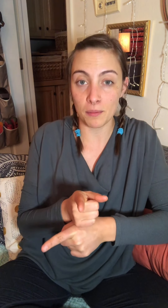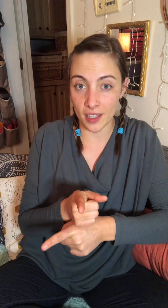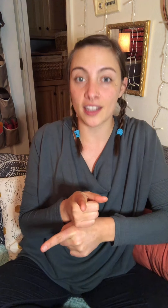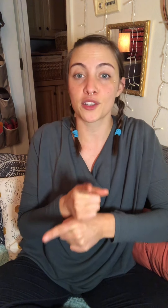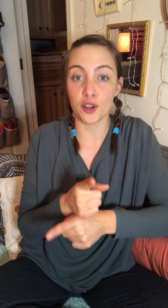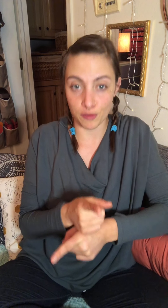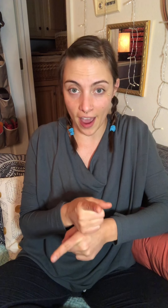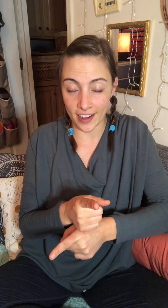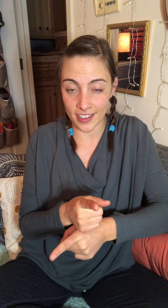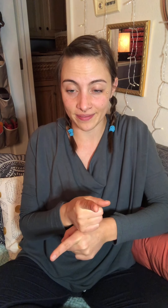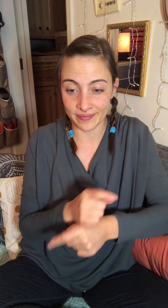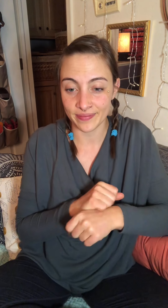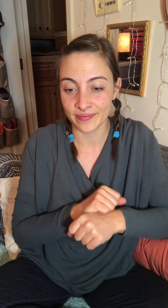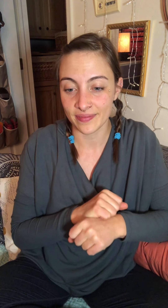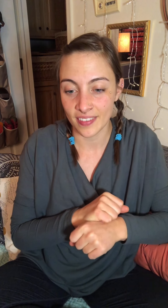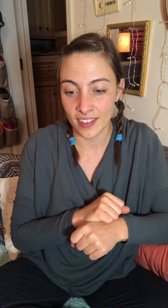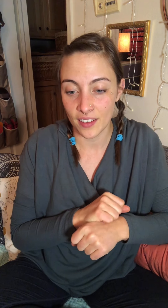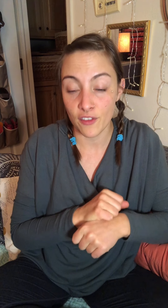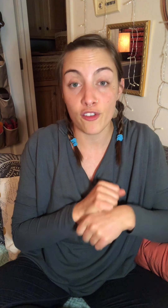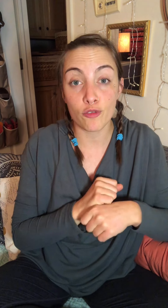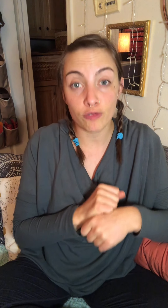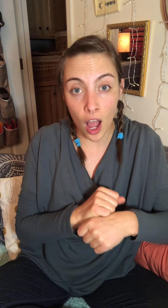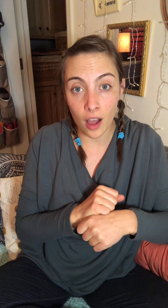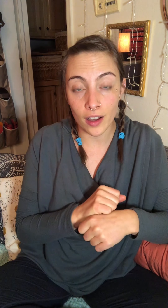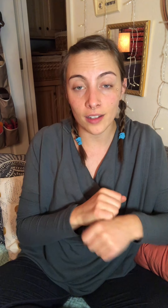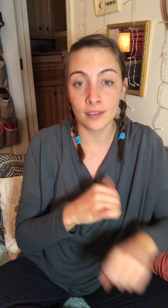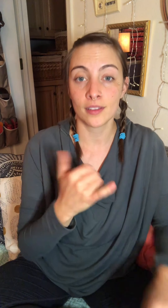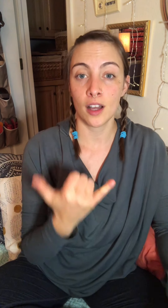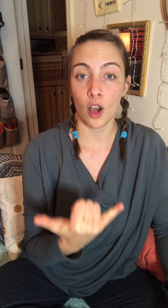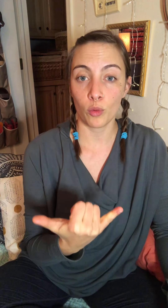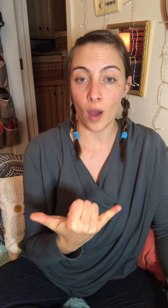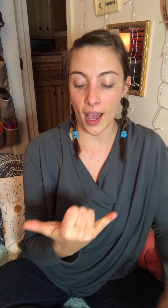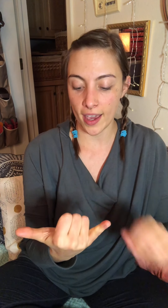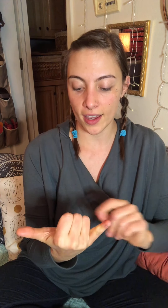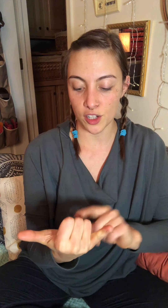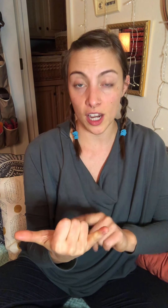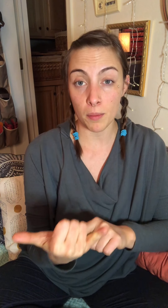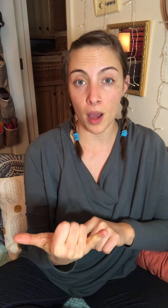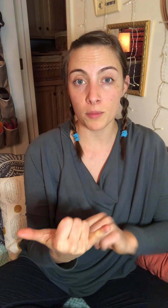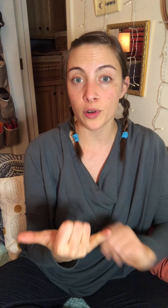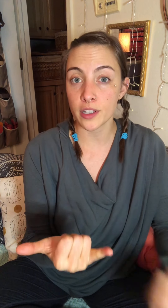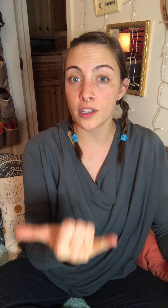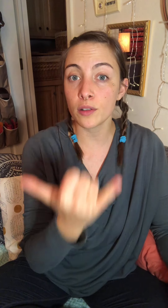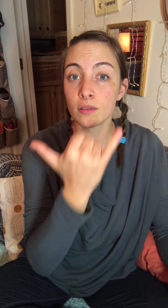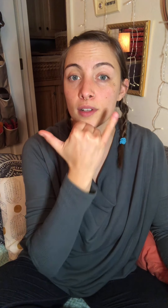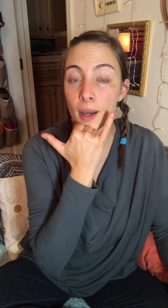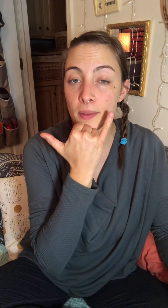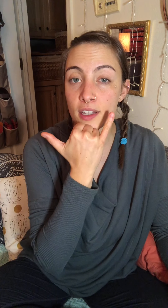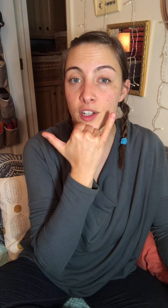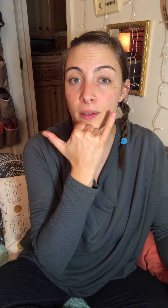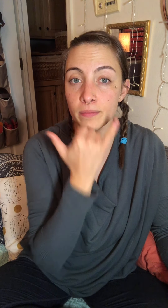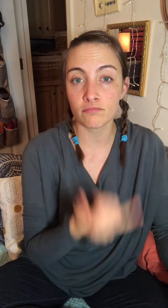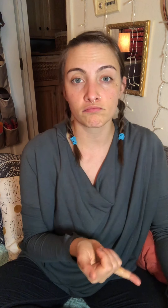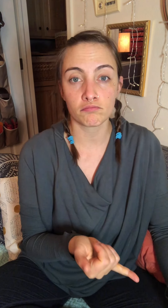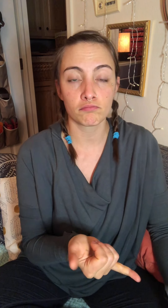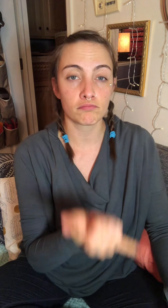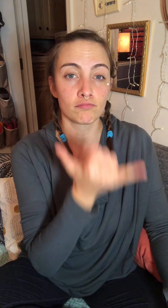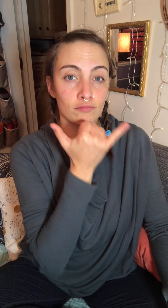is correct. For wrong, a Y hand shape, palm towards you, up to the chin.